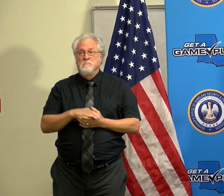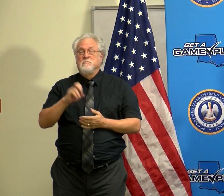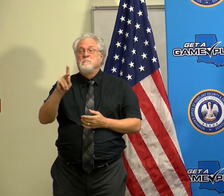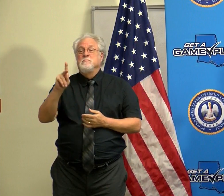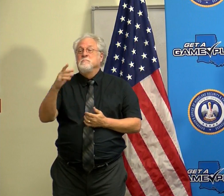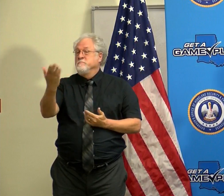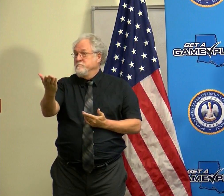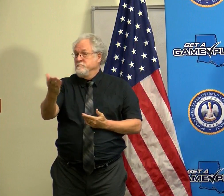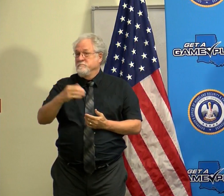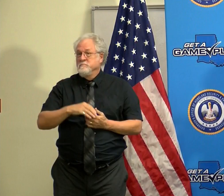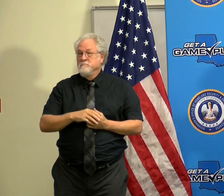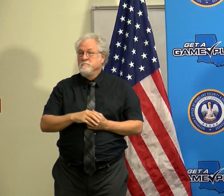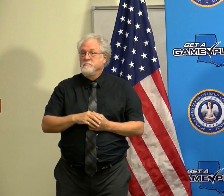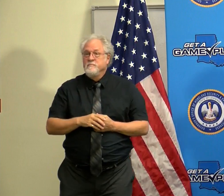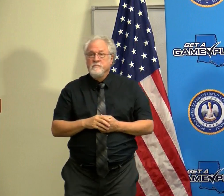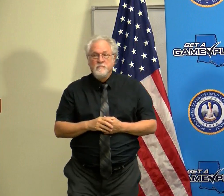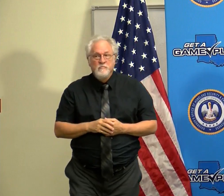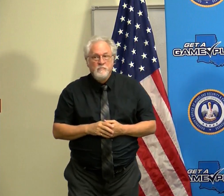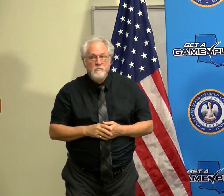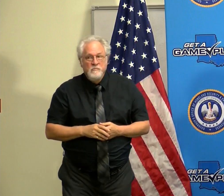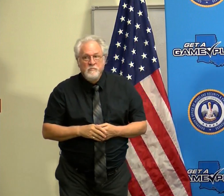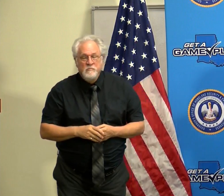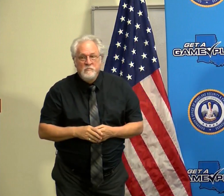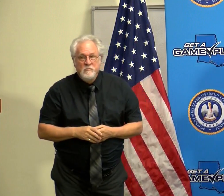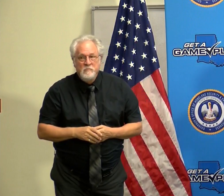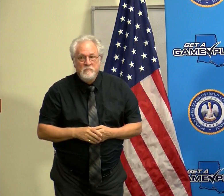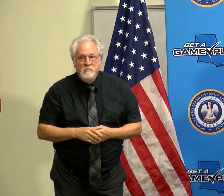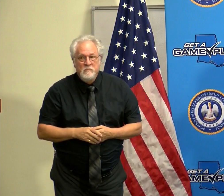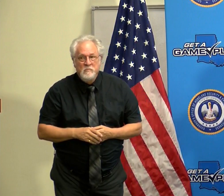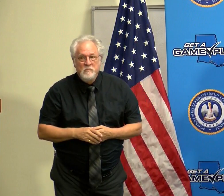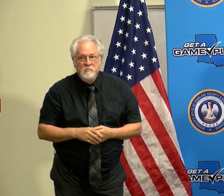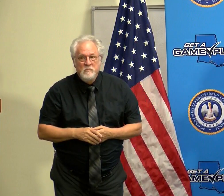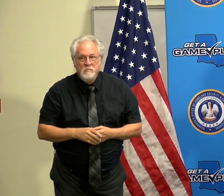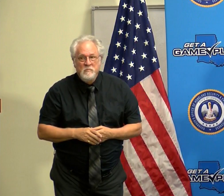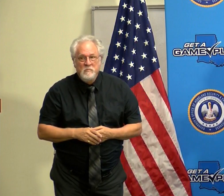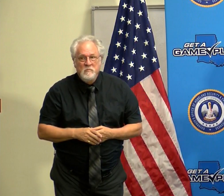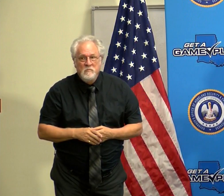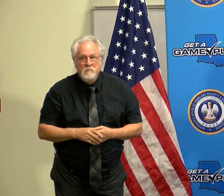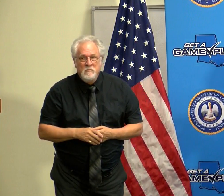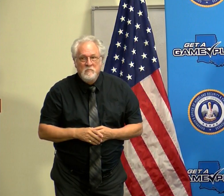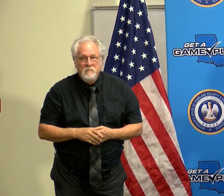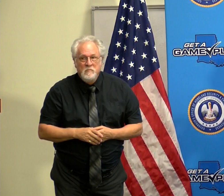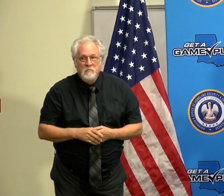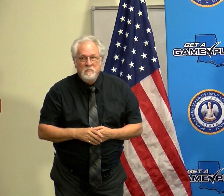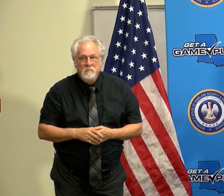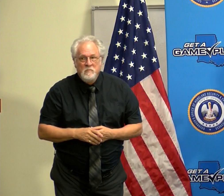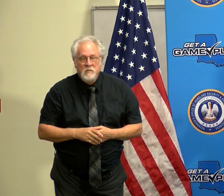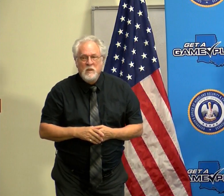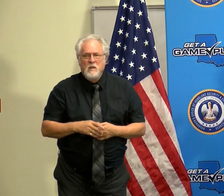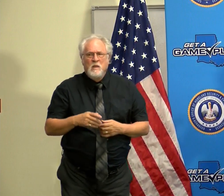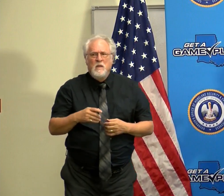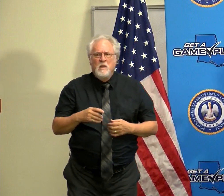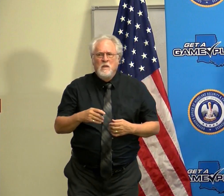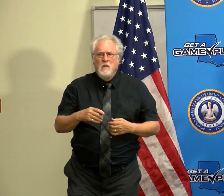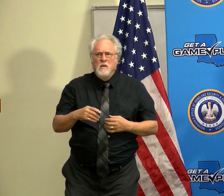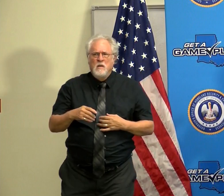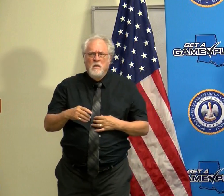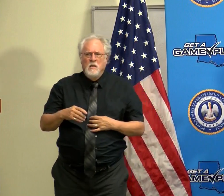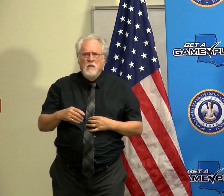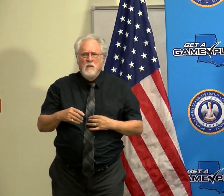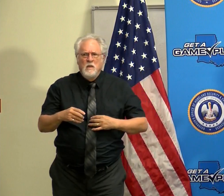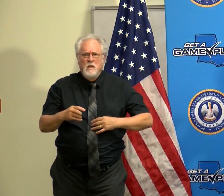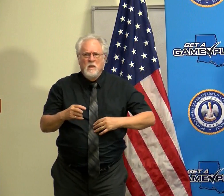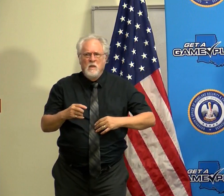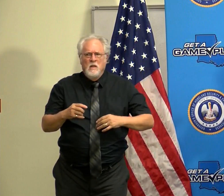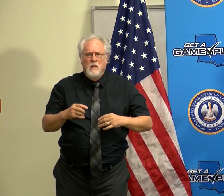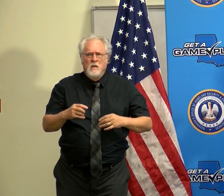Okay. Yes, sir. So there have been reports in the Lake Charles area of apartments and landlords evicting residents